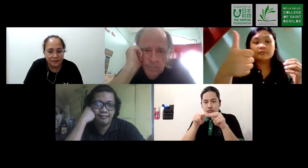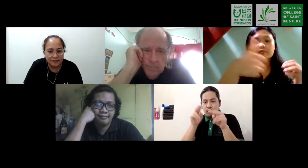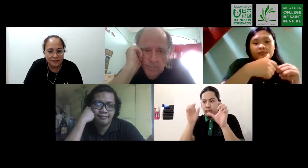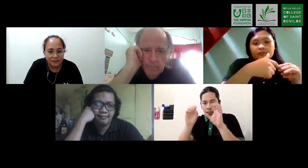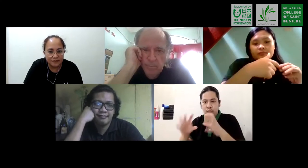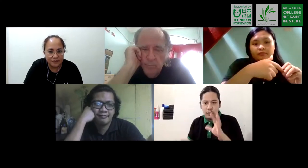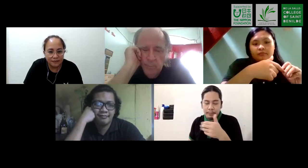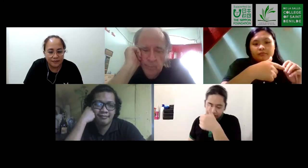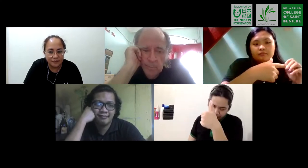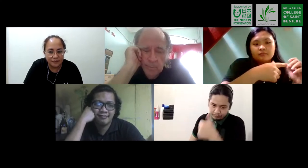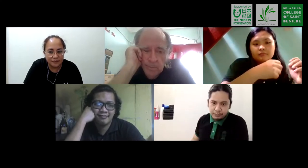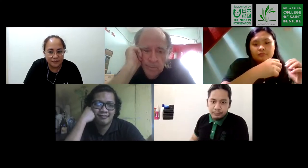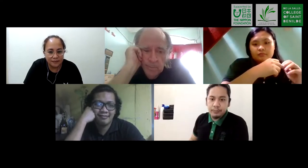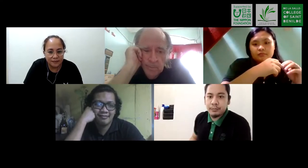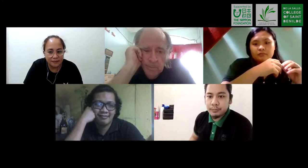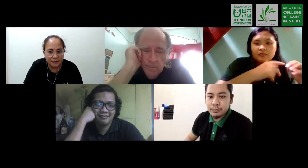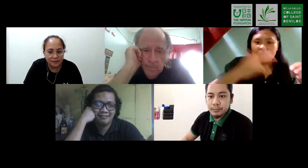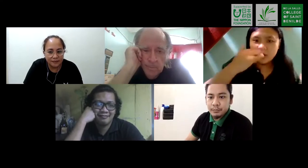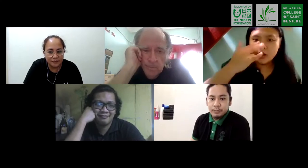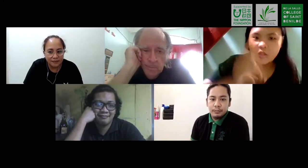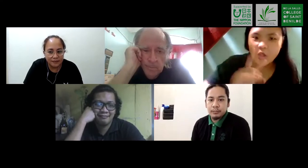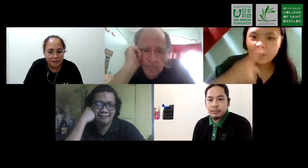But if you're just talking about the vocab, I think that could be done.